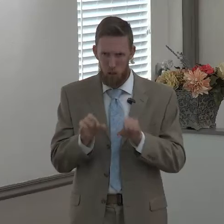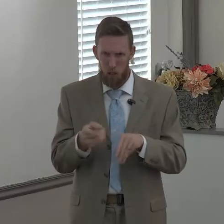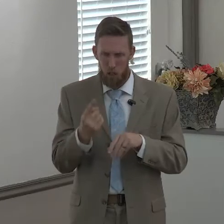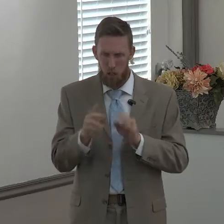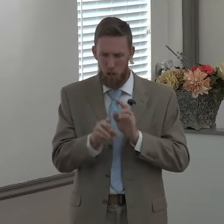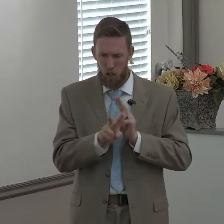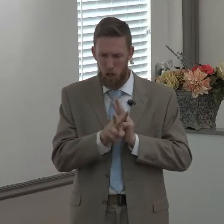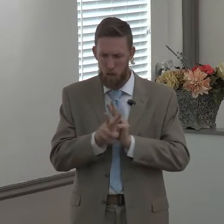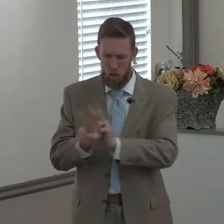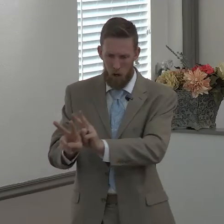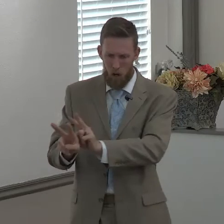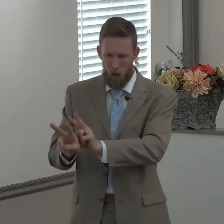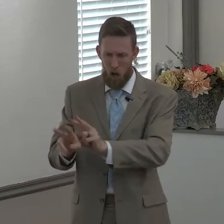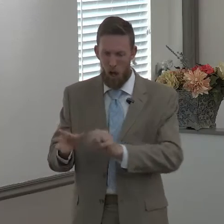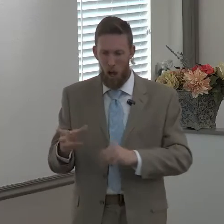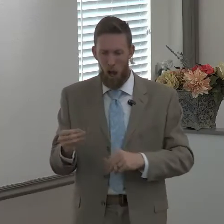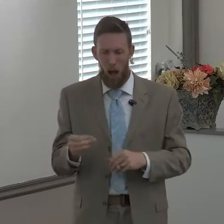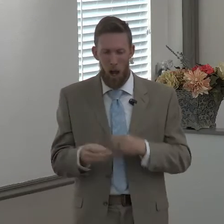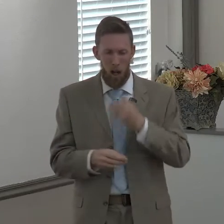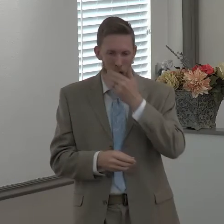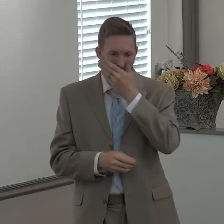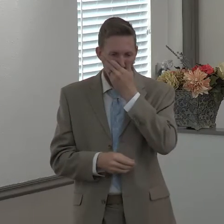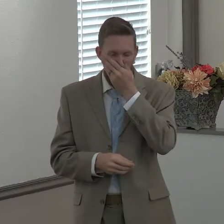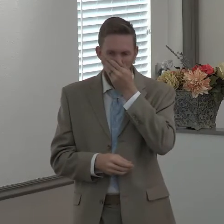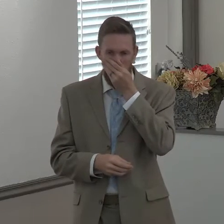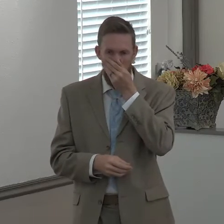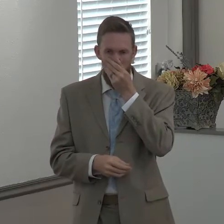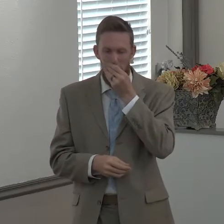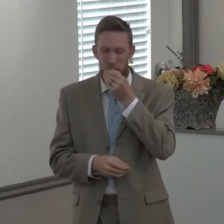Nelson's funeral on Friday,